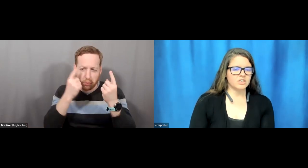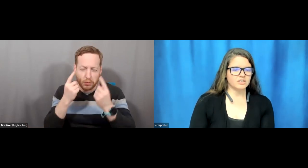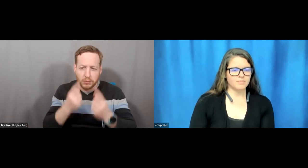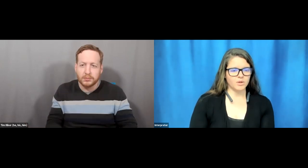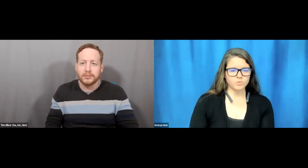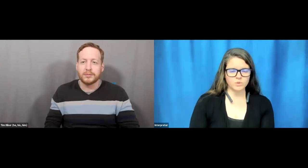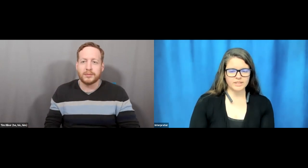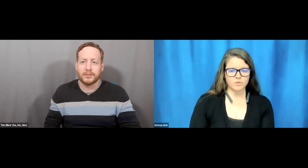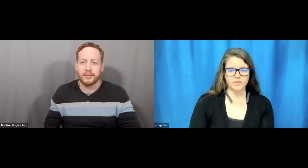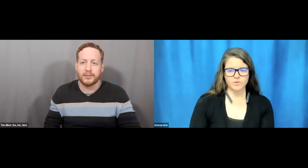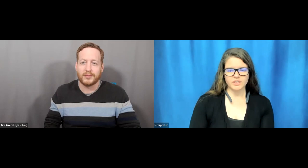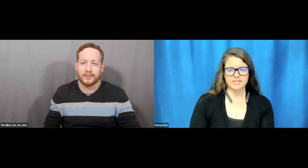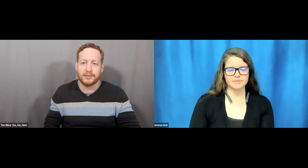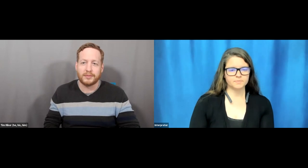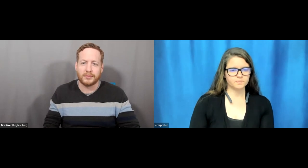start that ball rolling. What do you think?